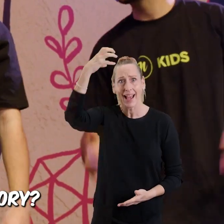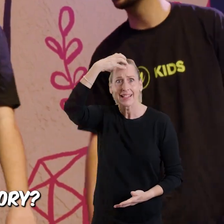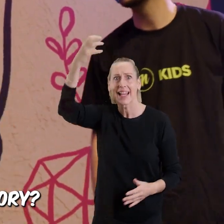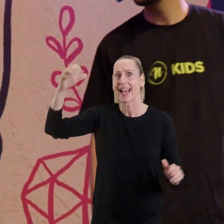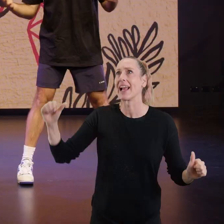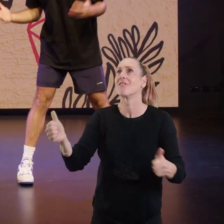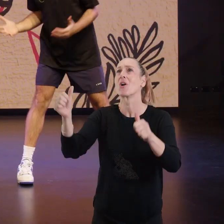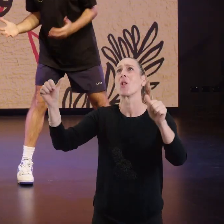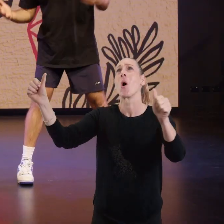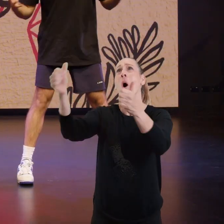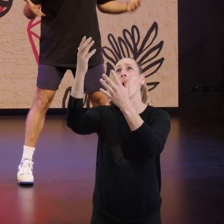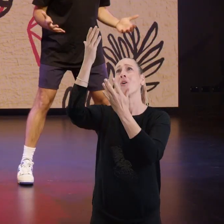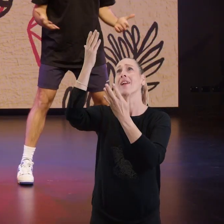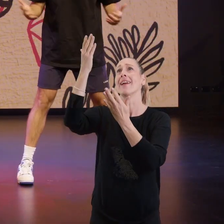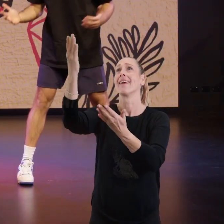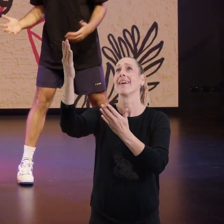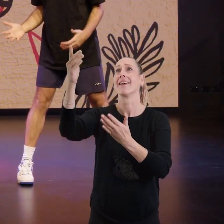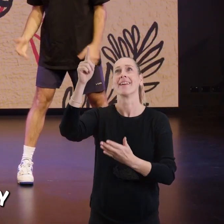of glory?